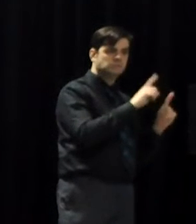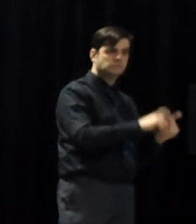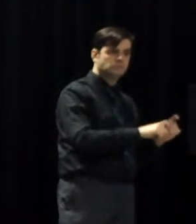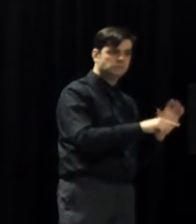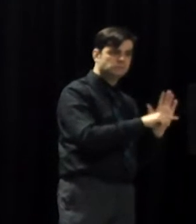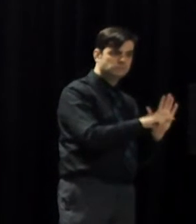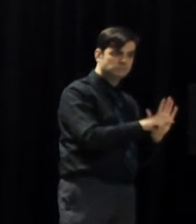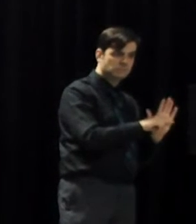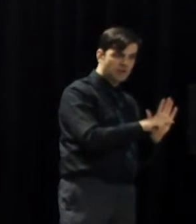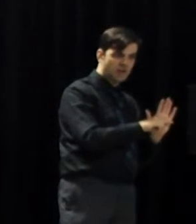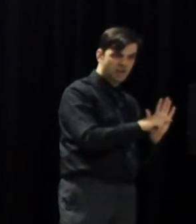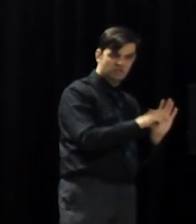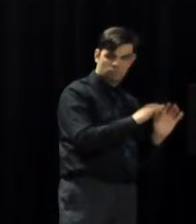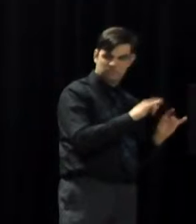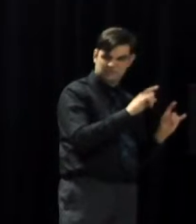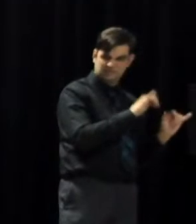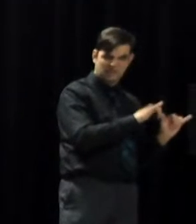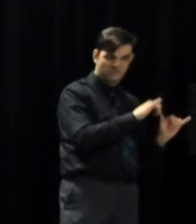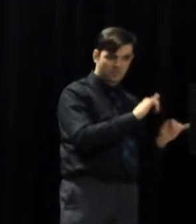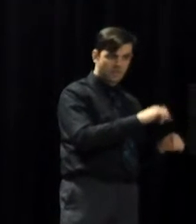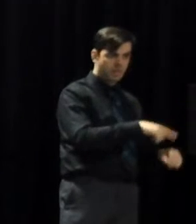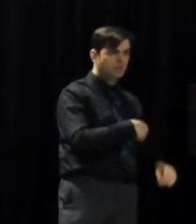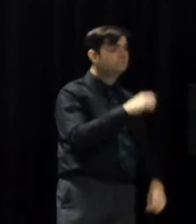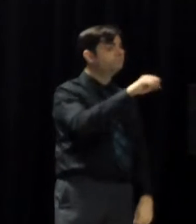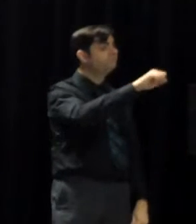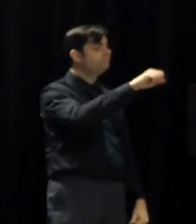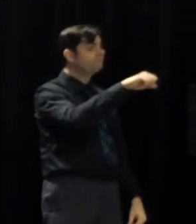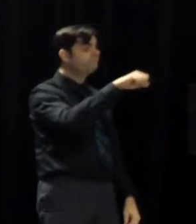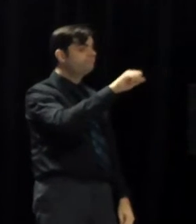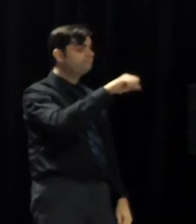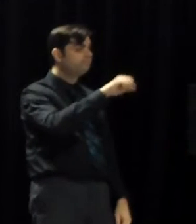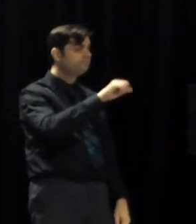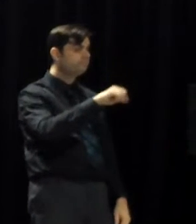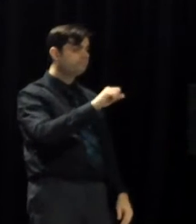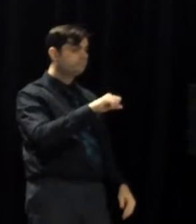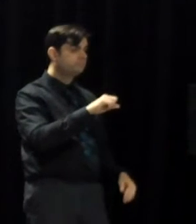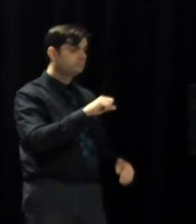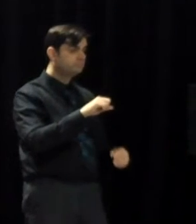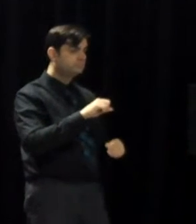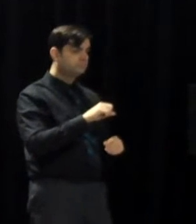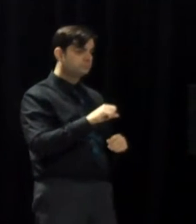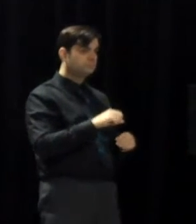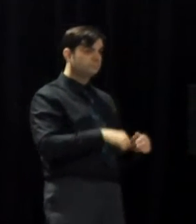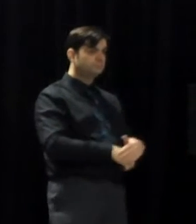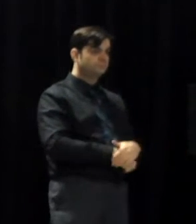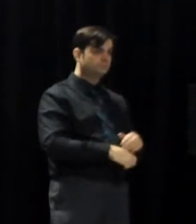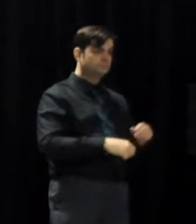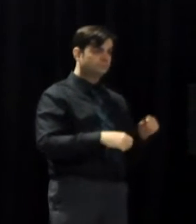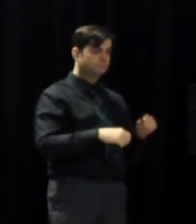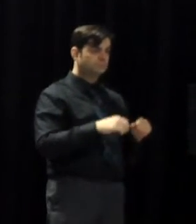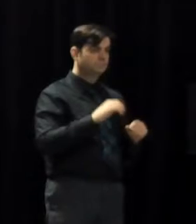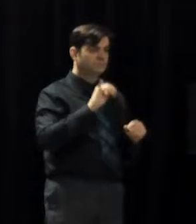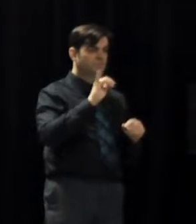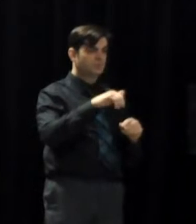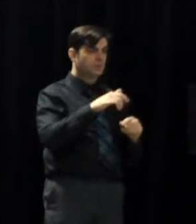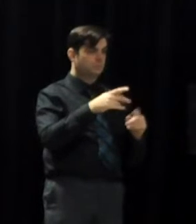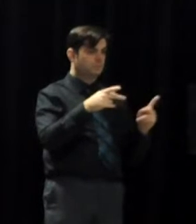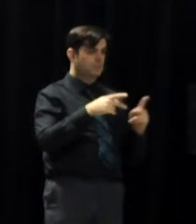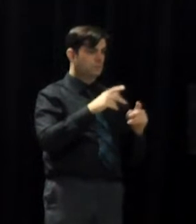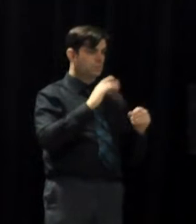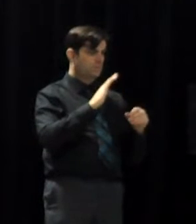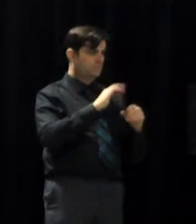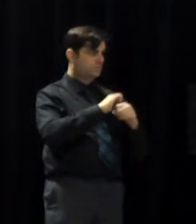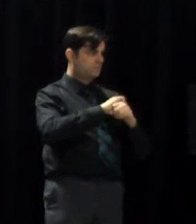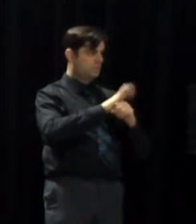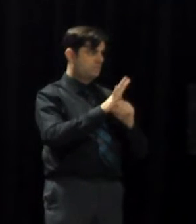so essentially this would be a COVID facility, so you'd use it for other COVID patients as well from other